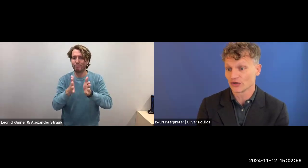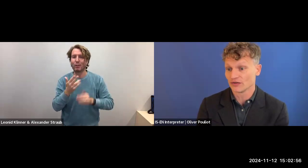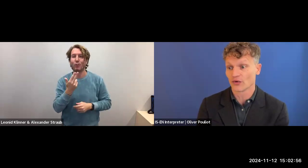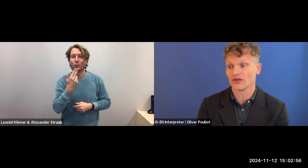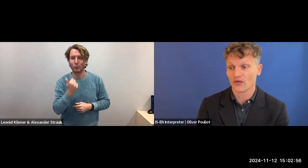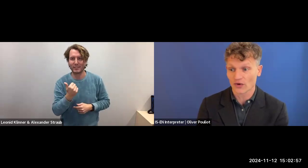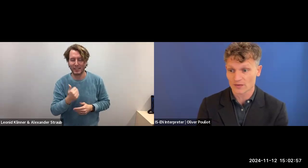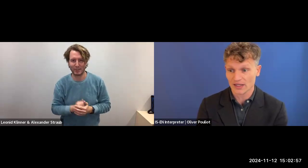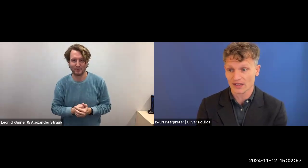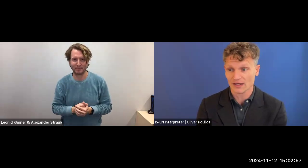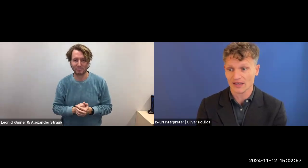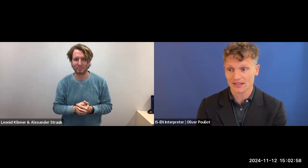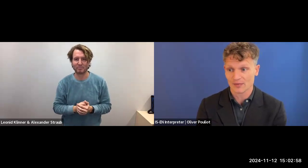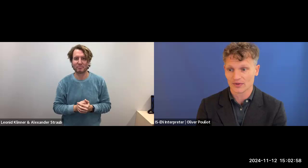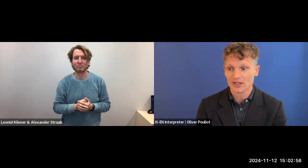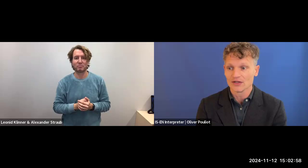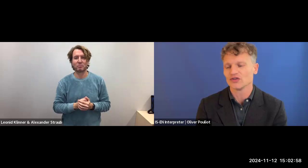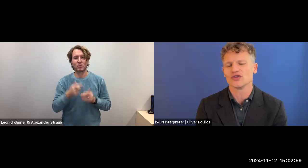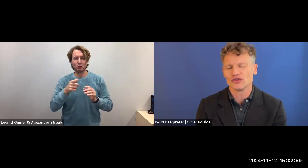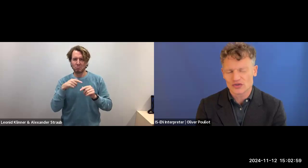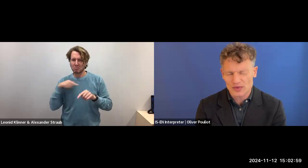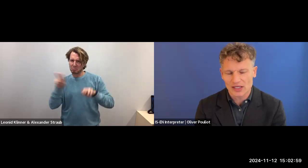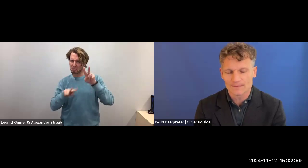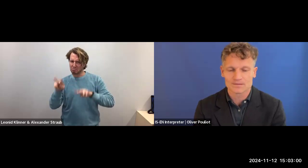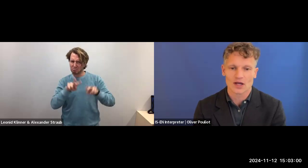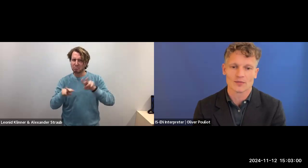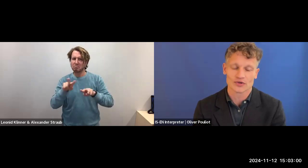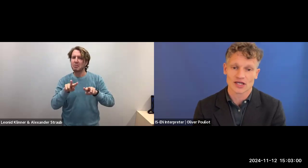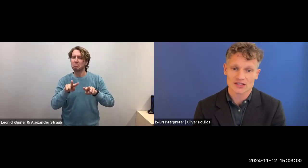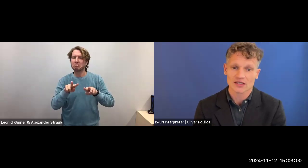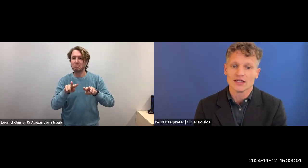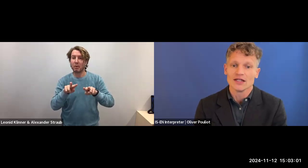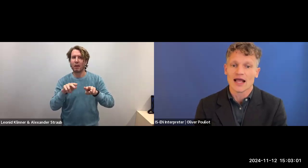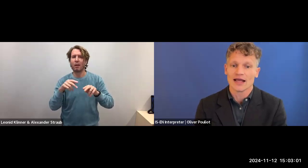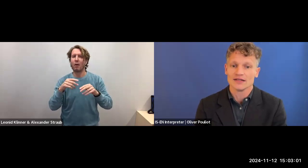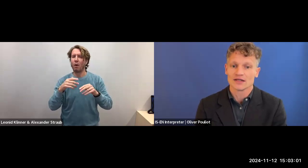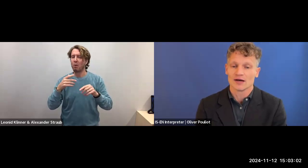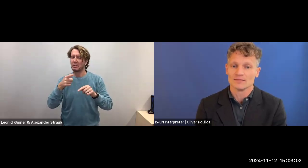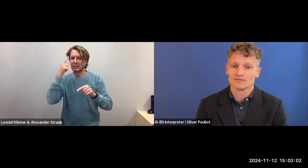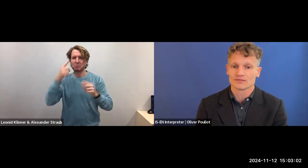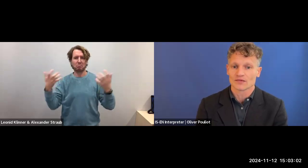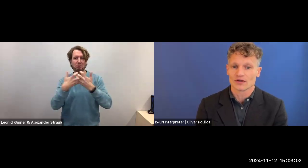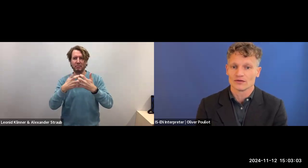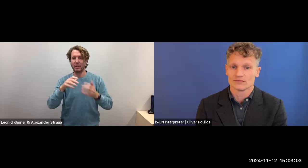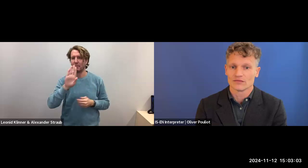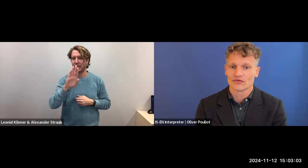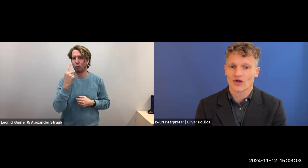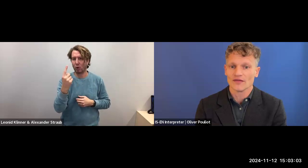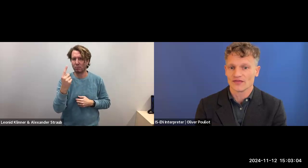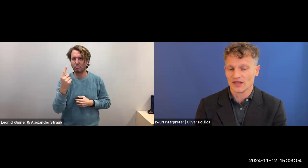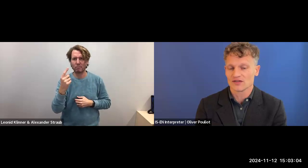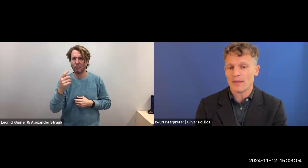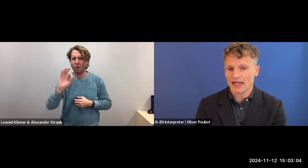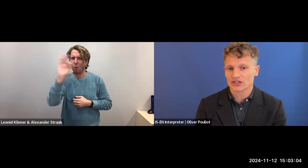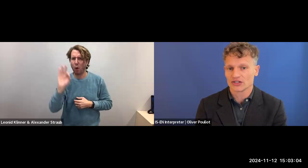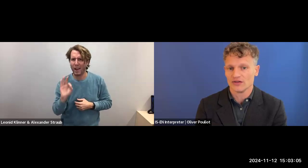videos, 244 to be to be precise, and